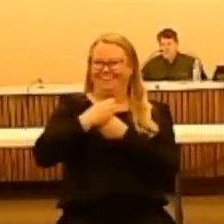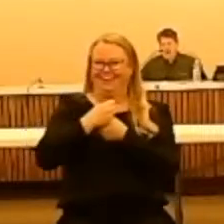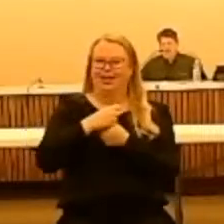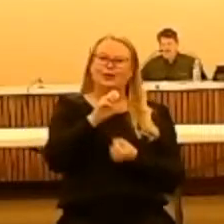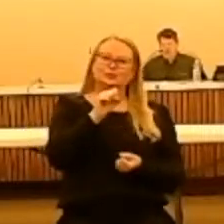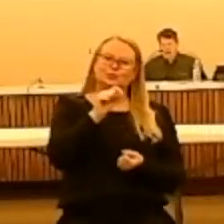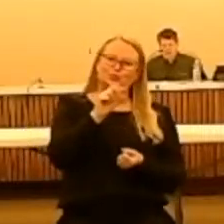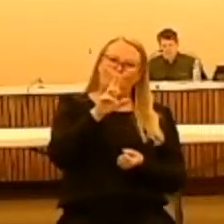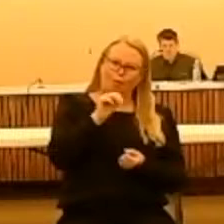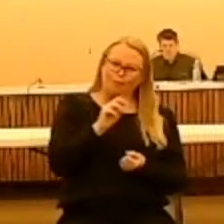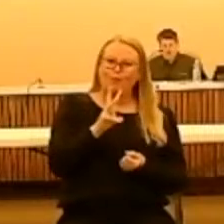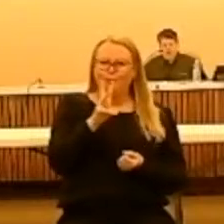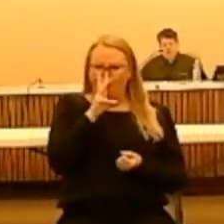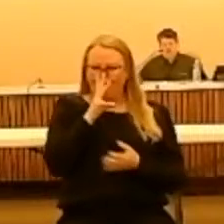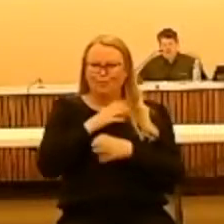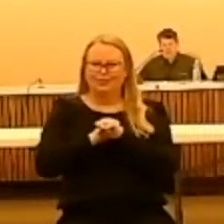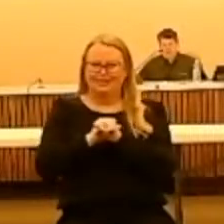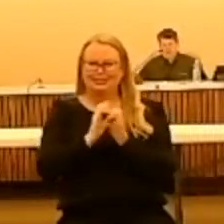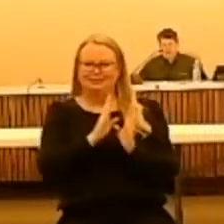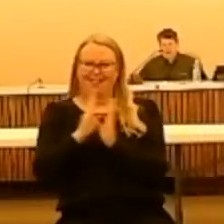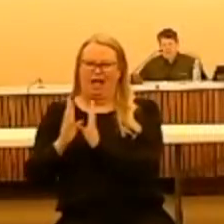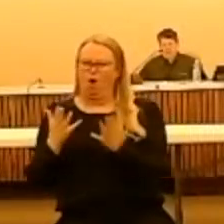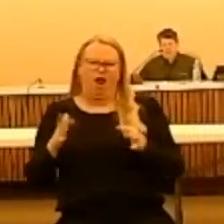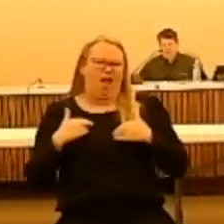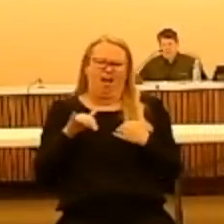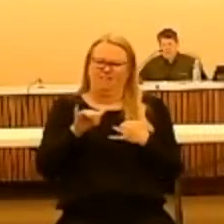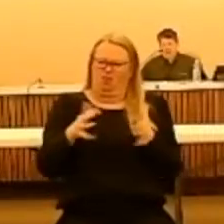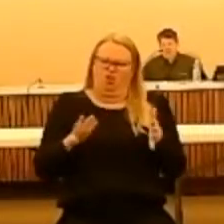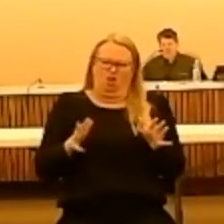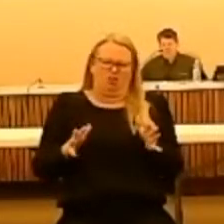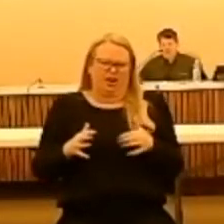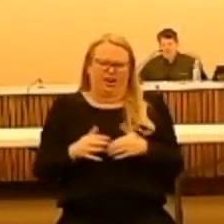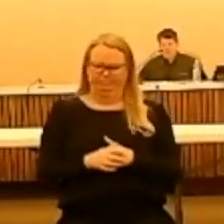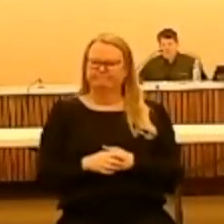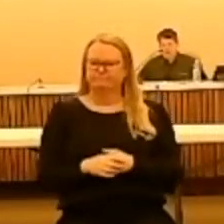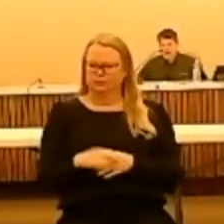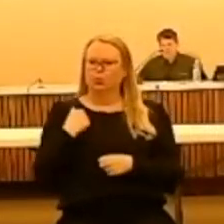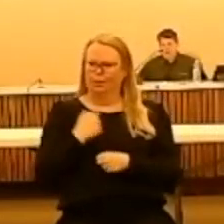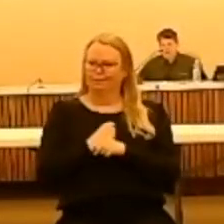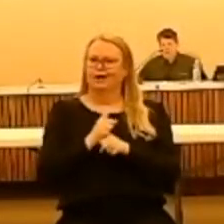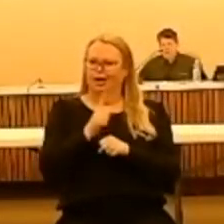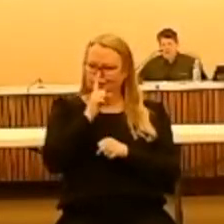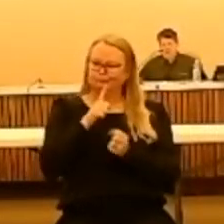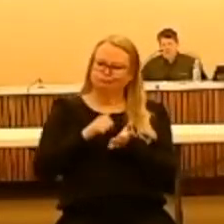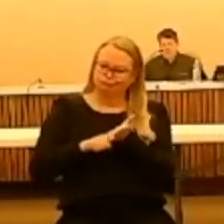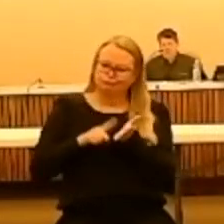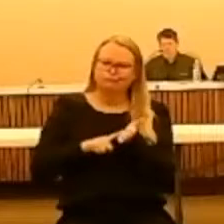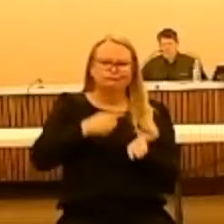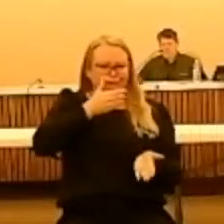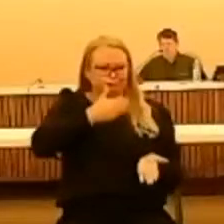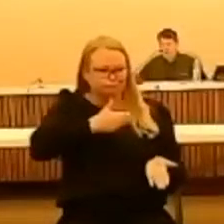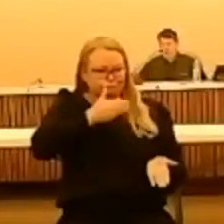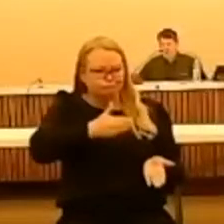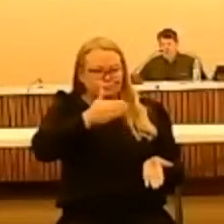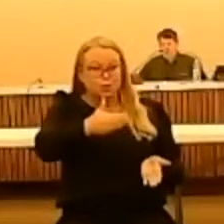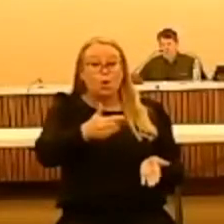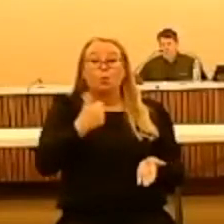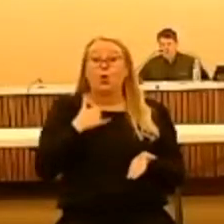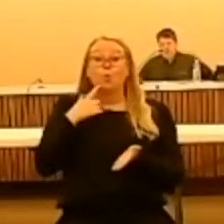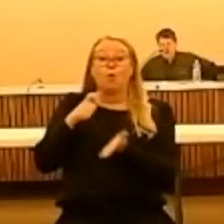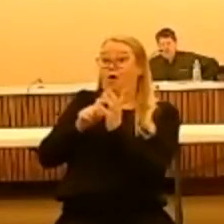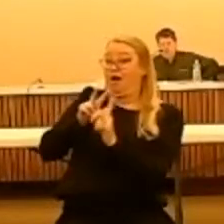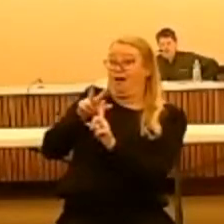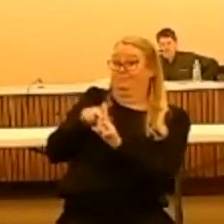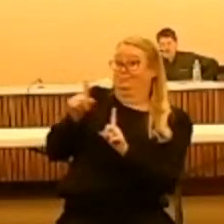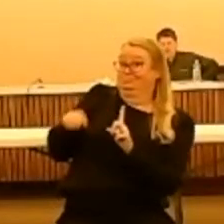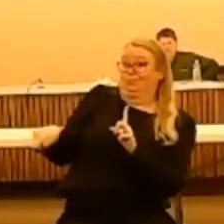We monitor that very extensively to make sure that it is being done properly. You know, one of the things we will require them to do